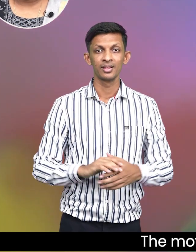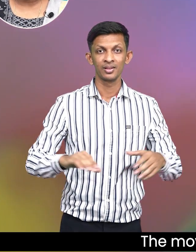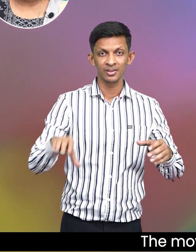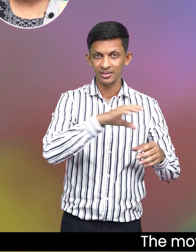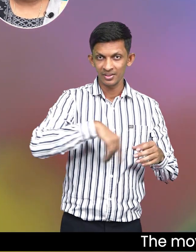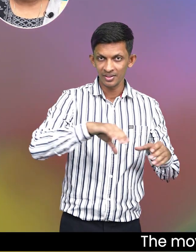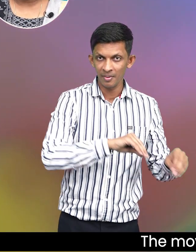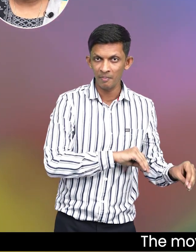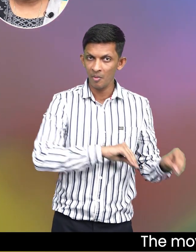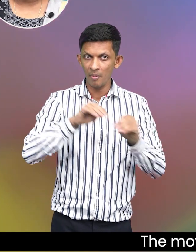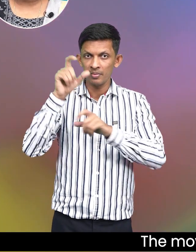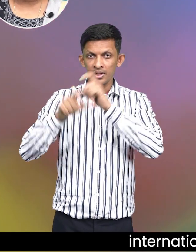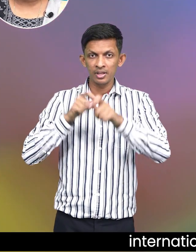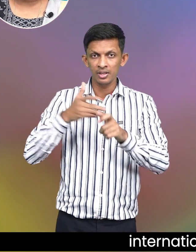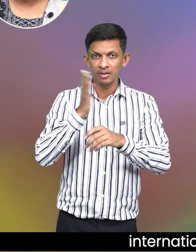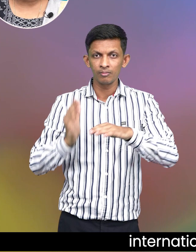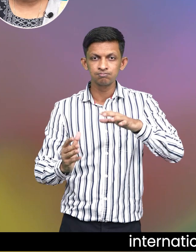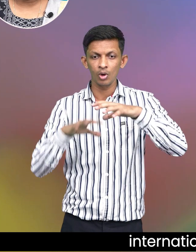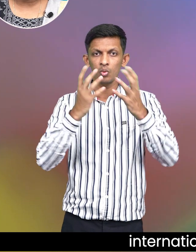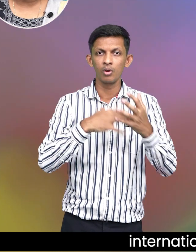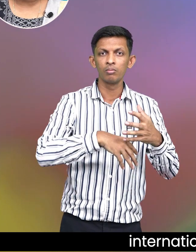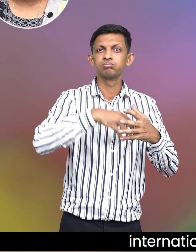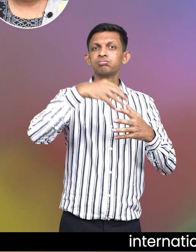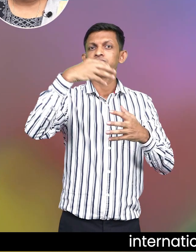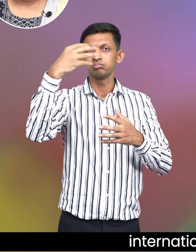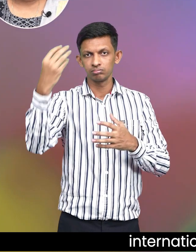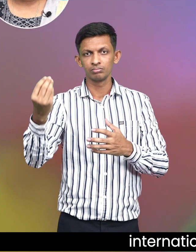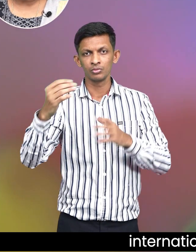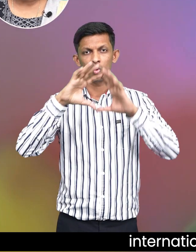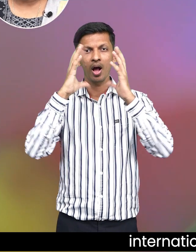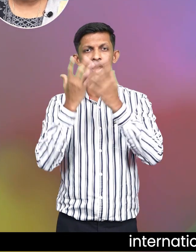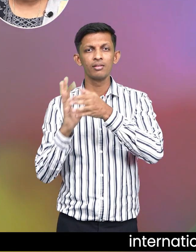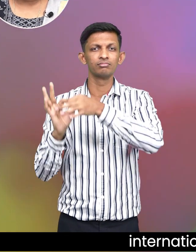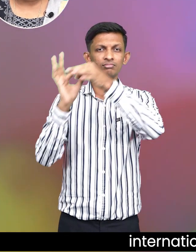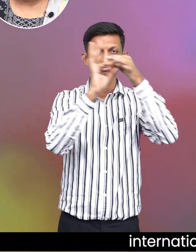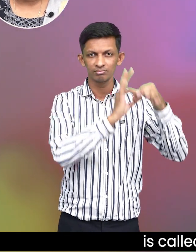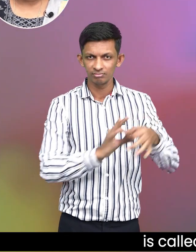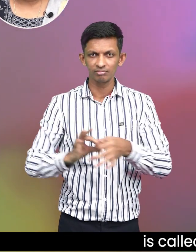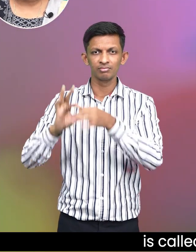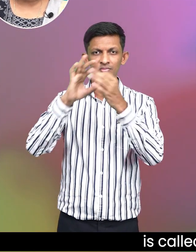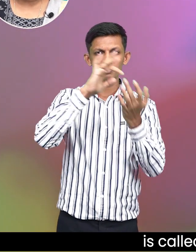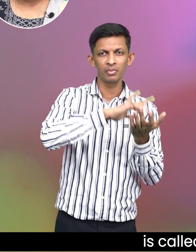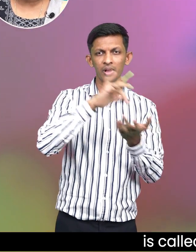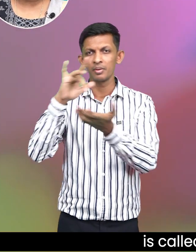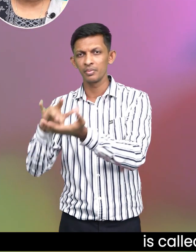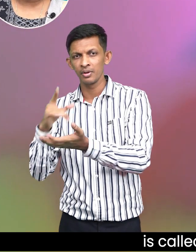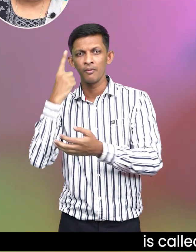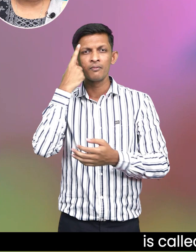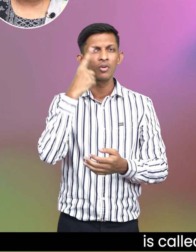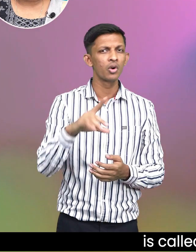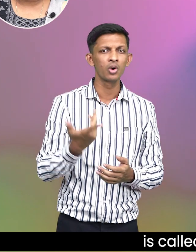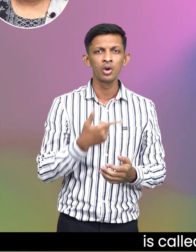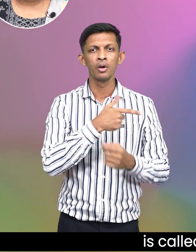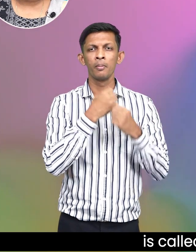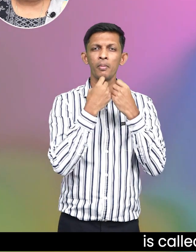The movement of people across international borders for settlement is called international